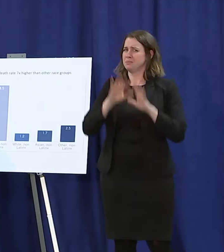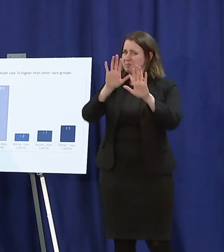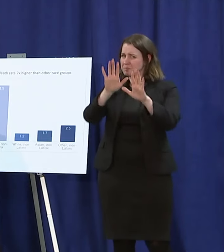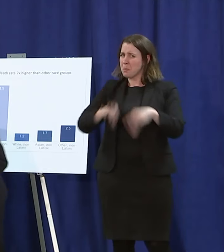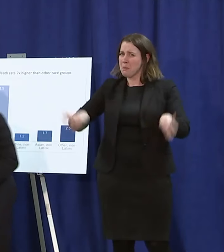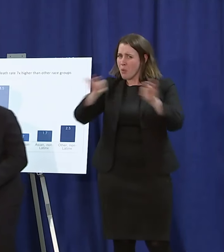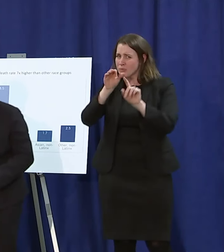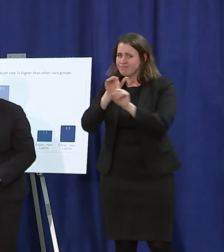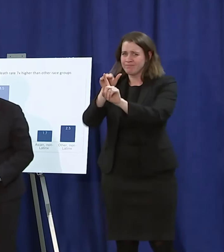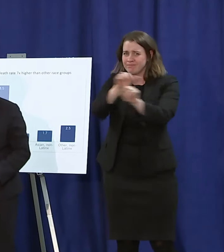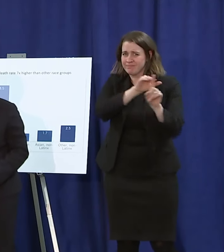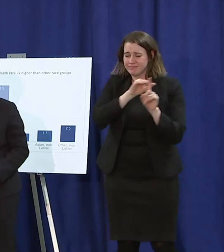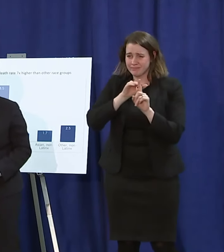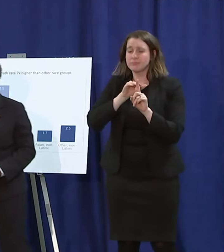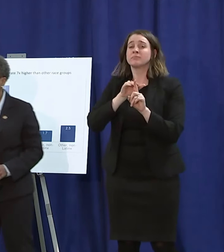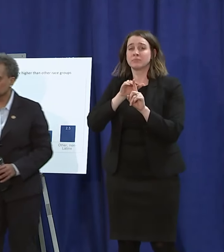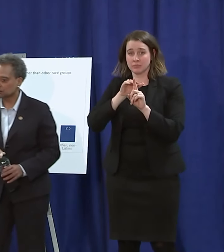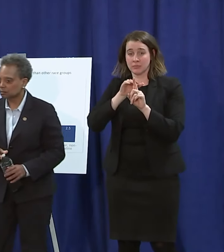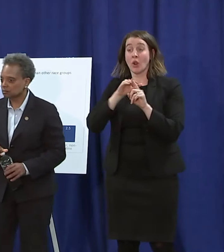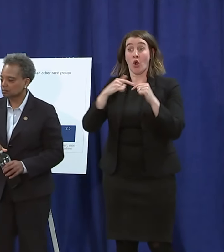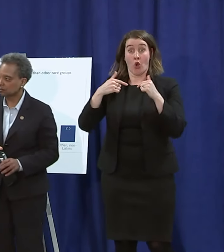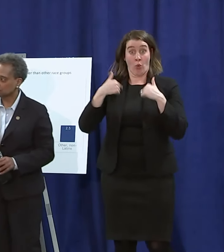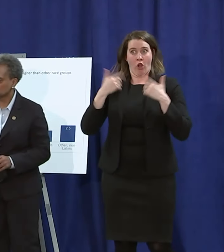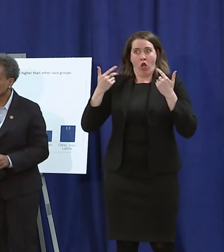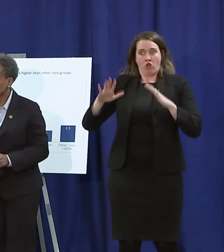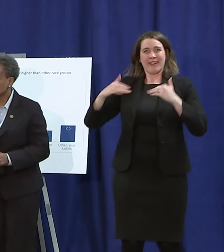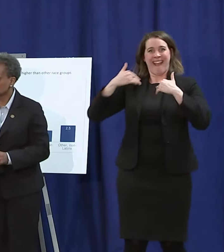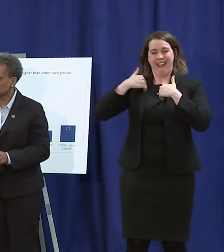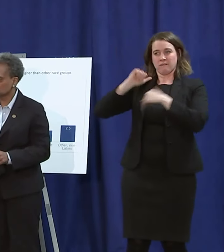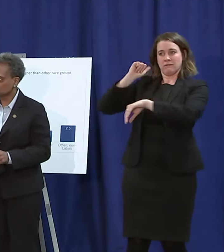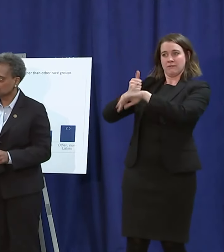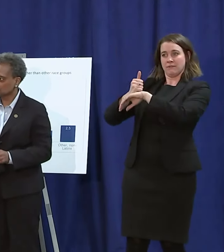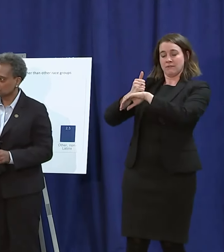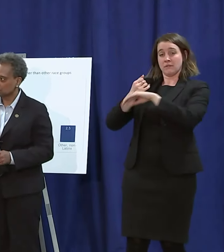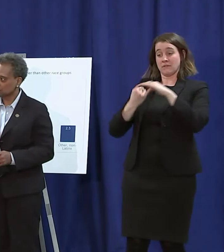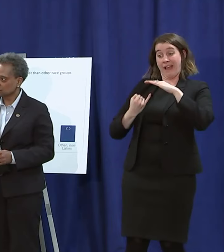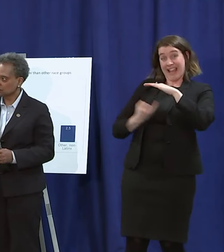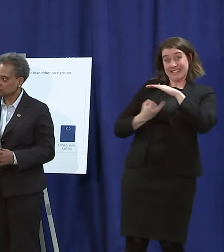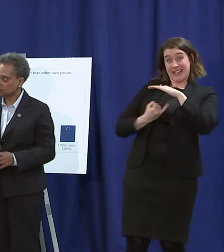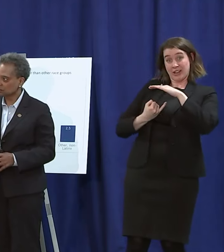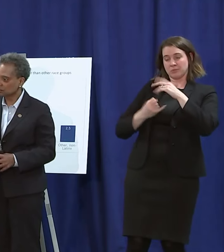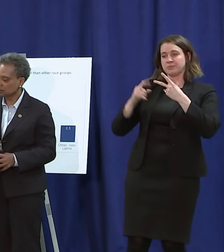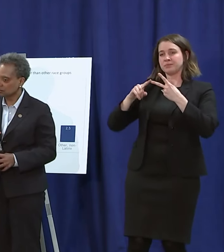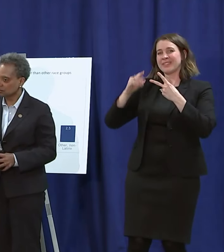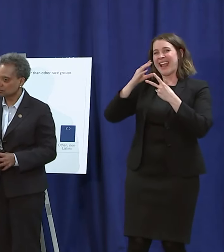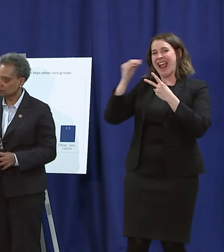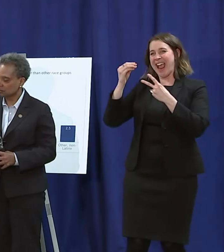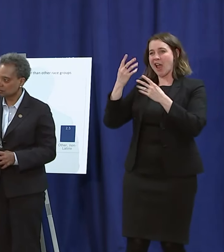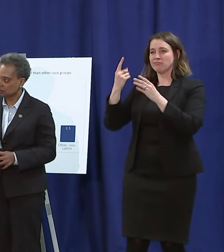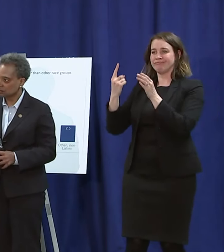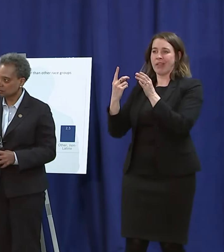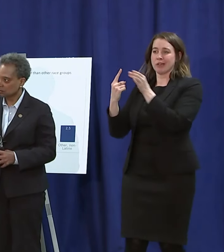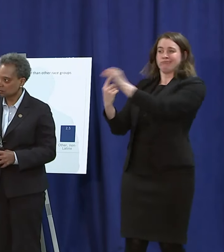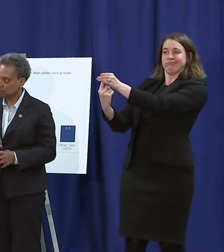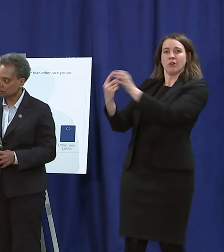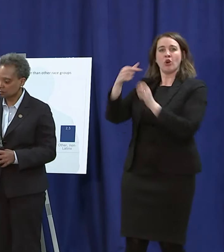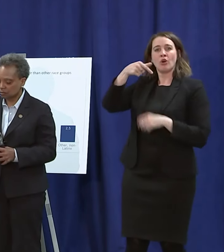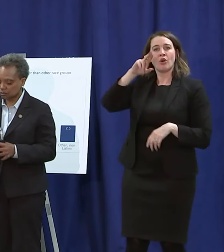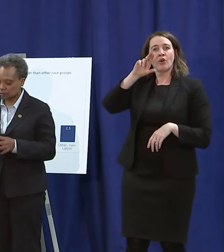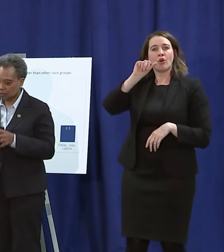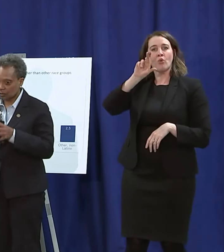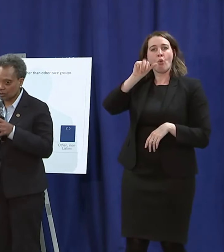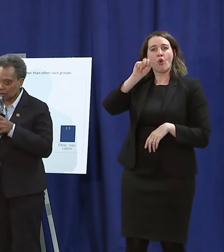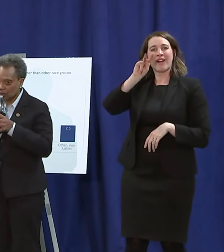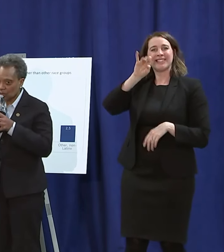that we have isolation and quarantine facilities in hotels here in Chicago open now. Every hospital actually has